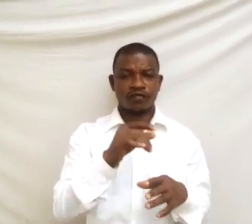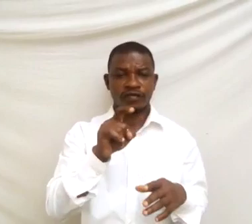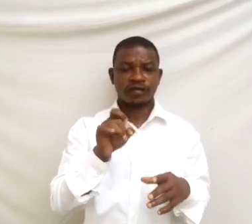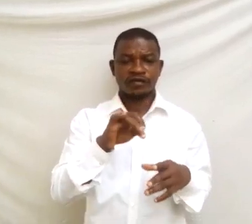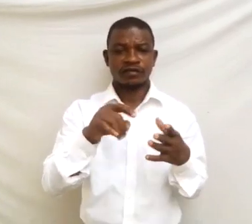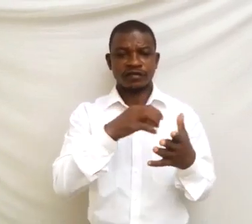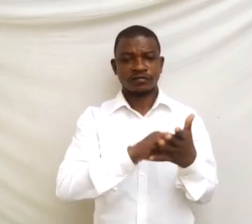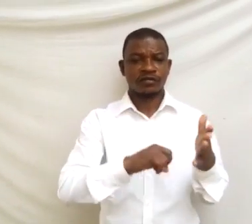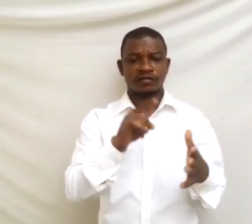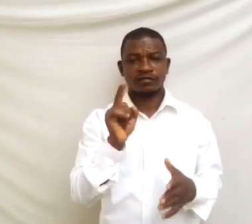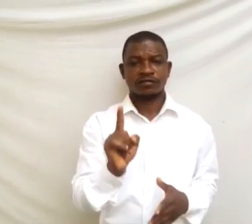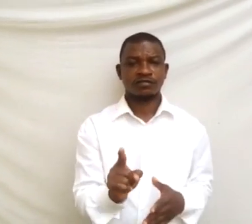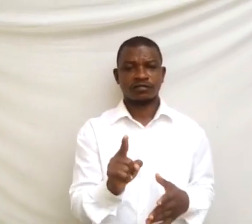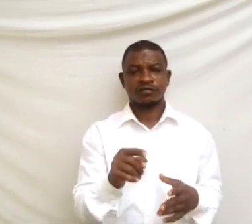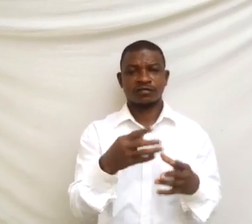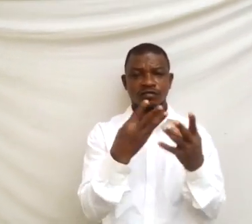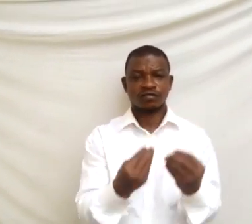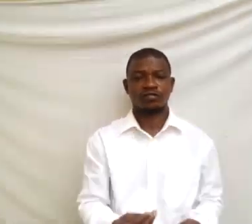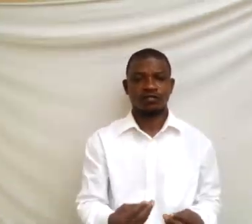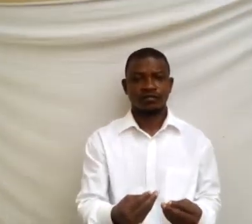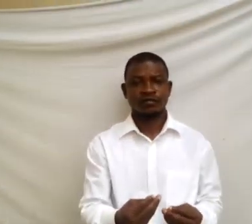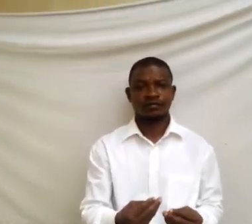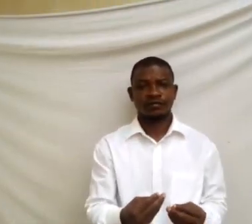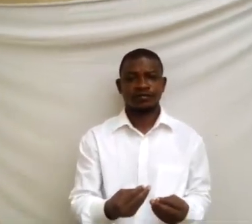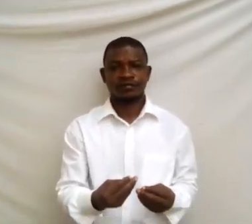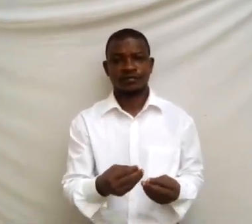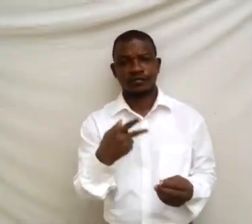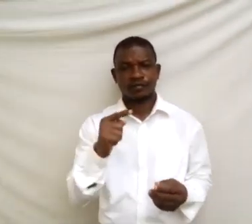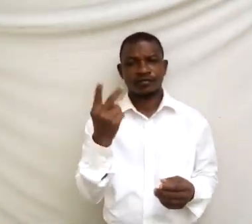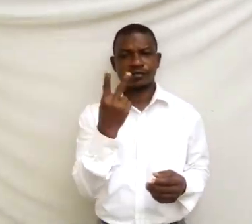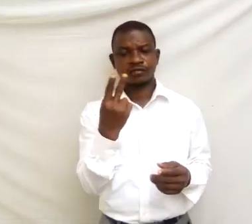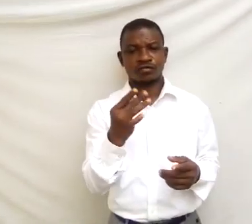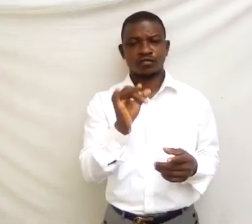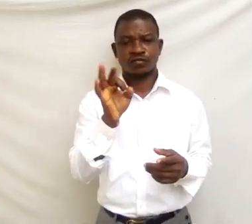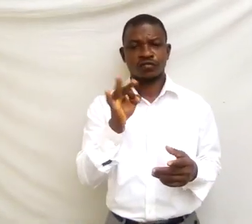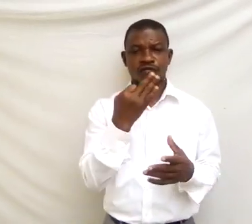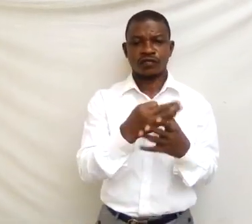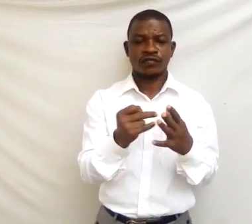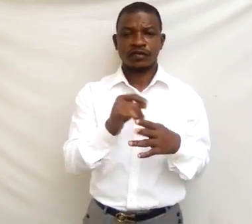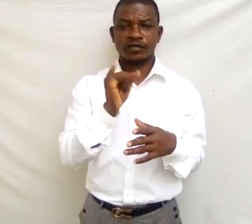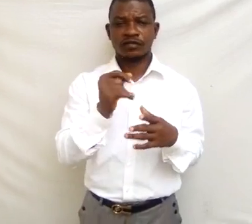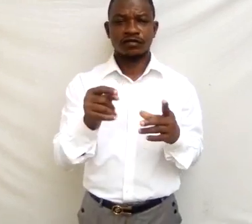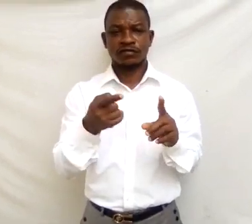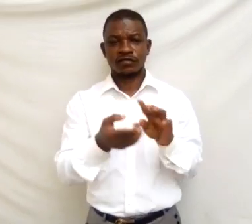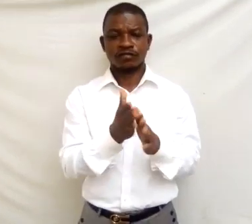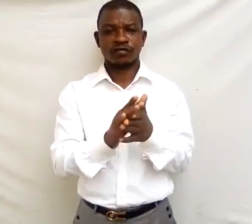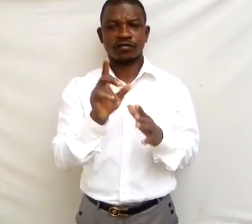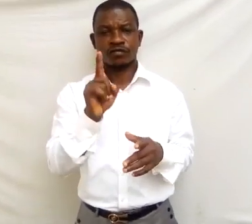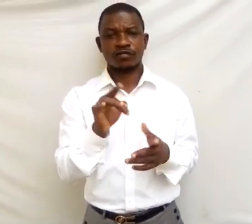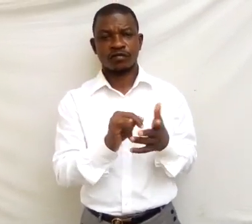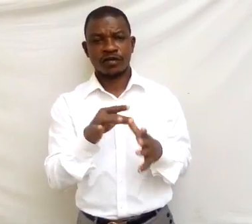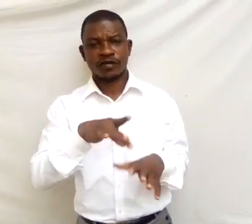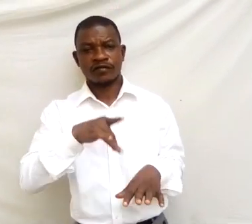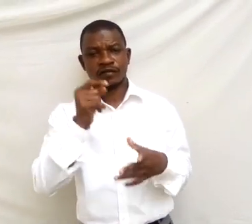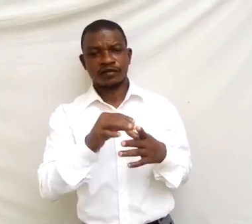1. Solution, the two fractions become 1. By finding the LCM of